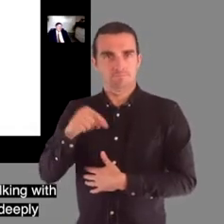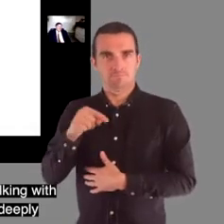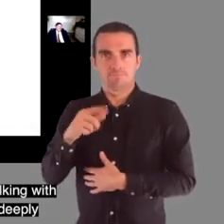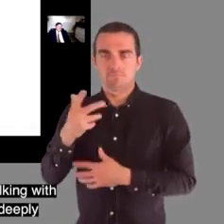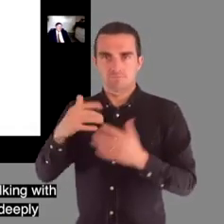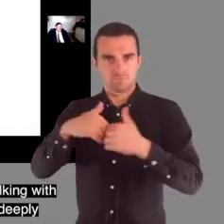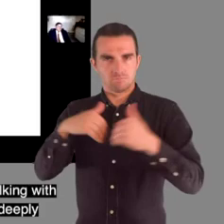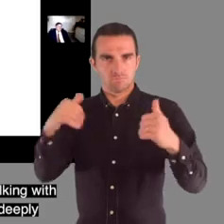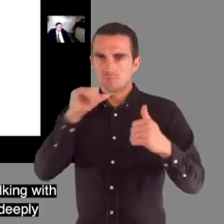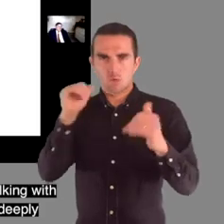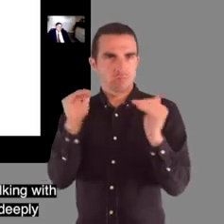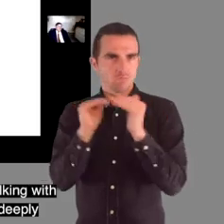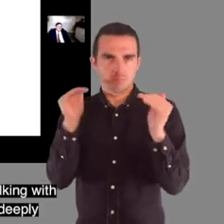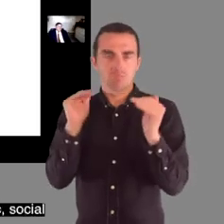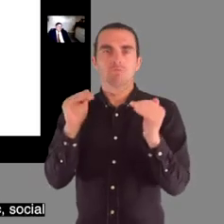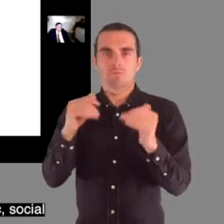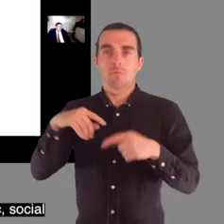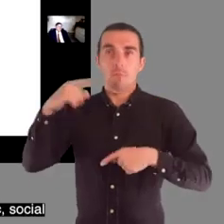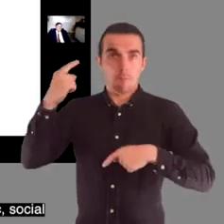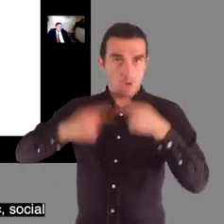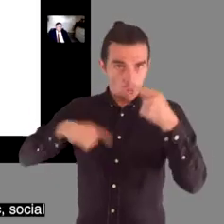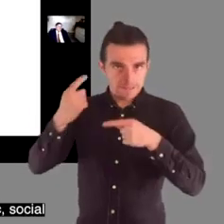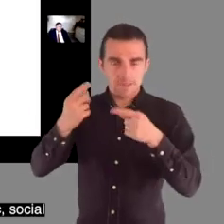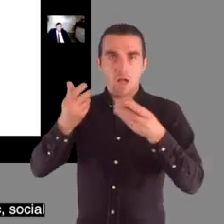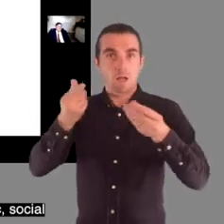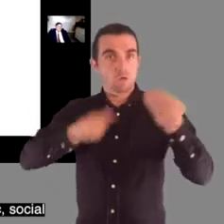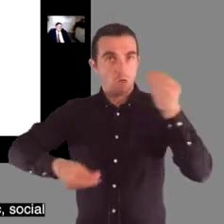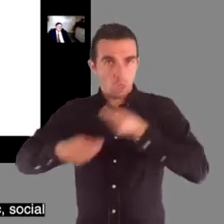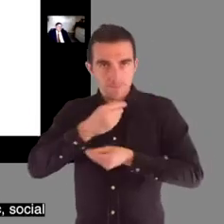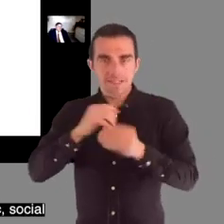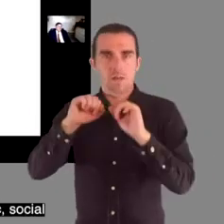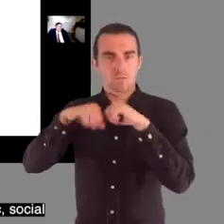there was also this deeply divided, unequal society.